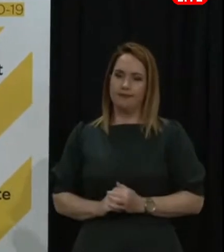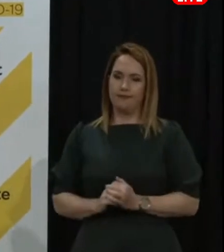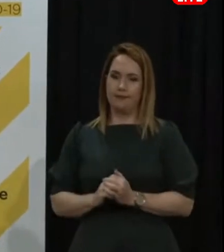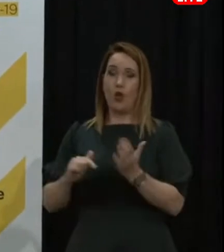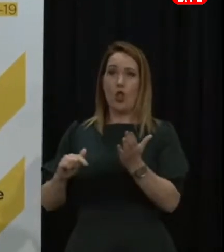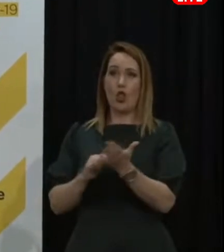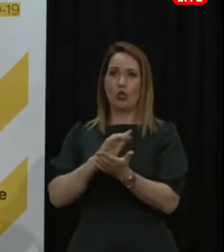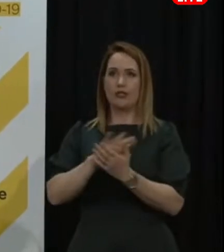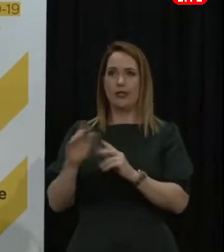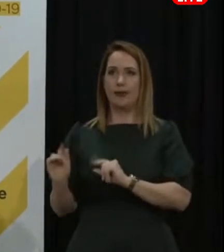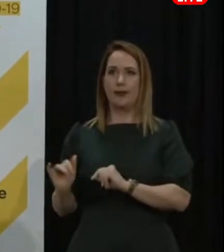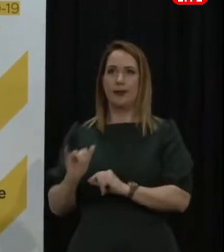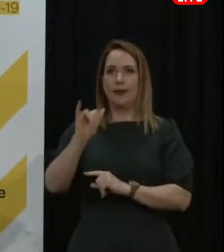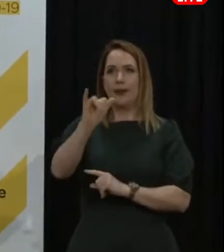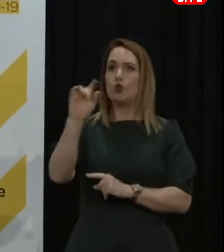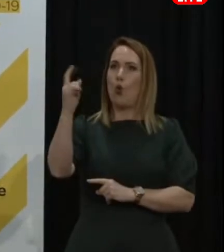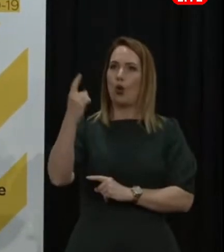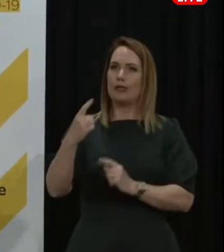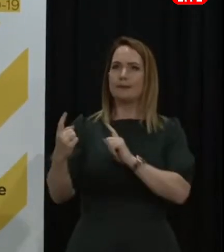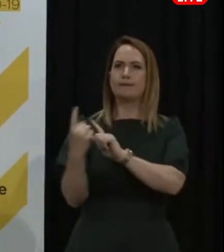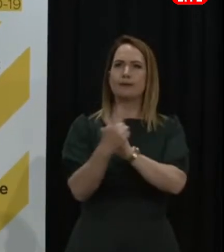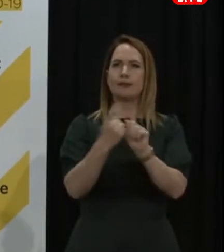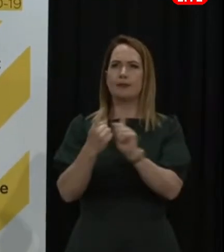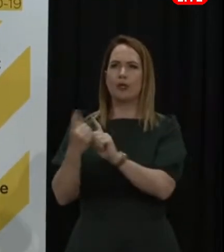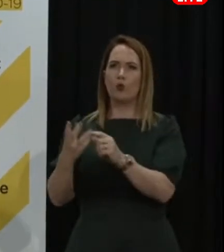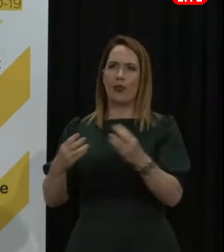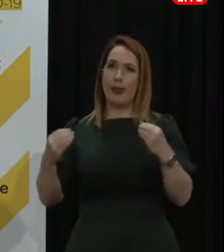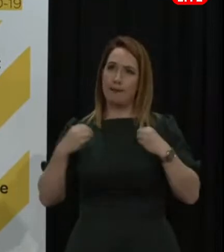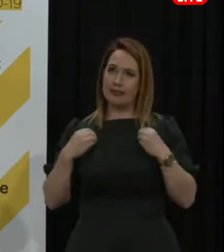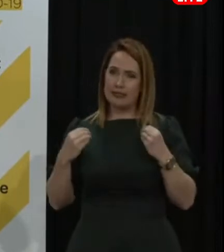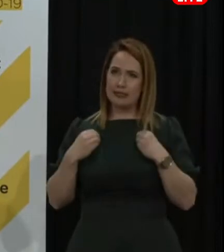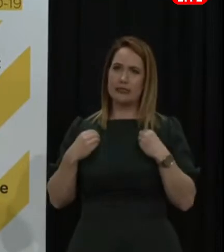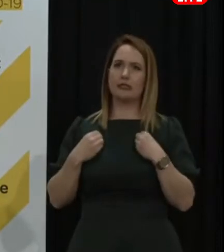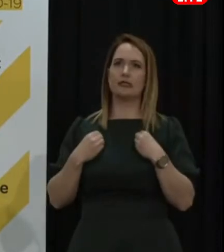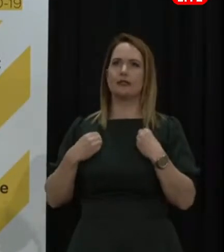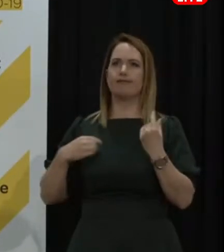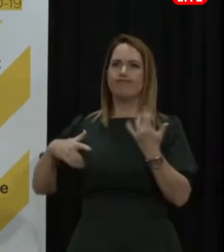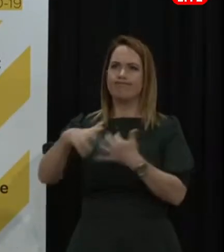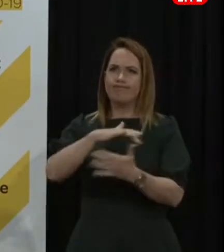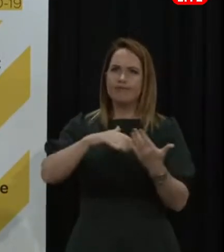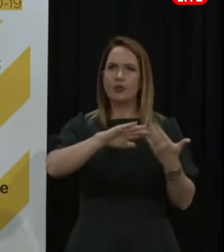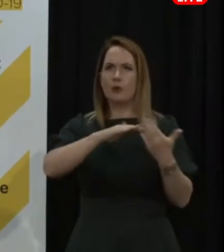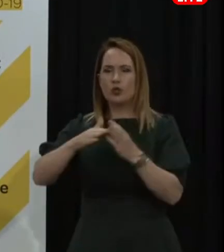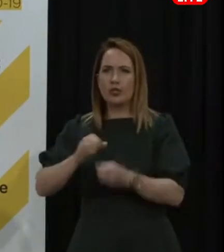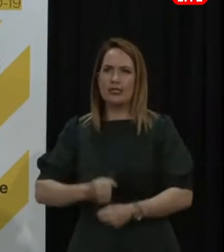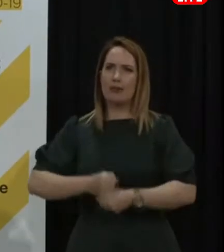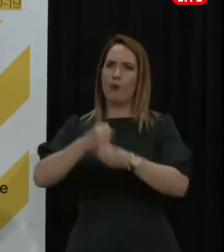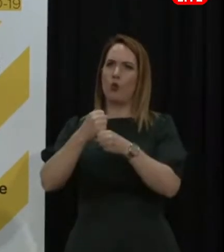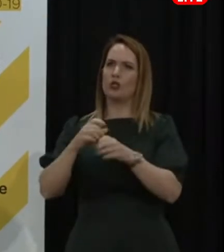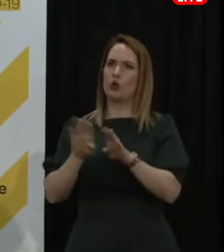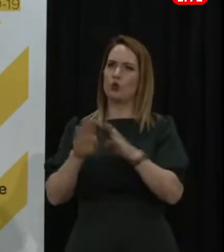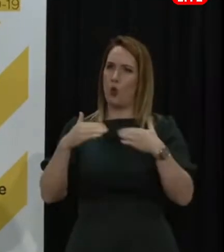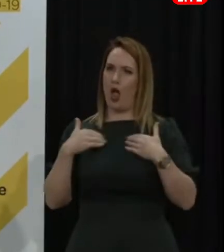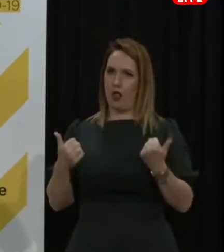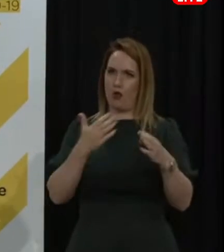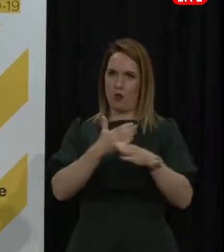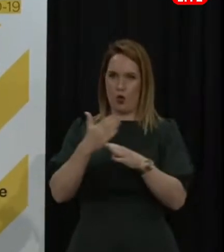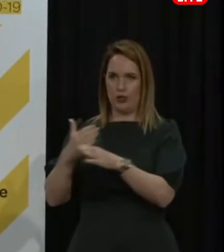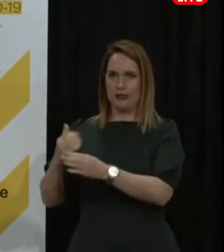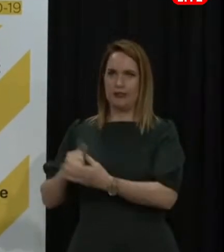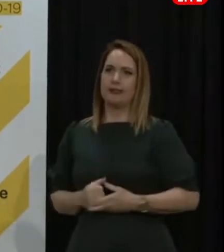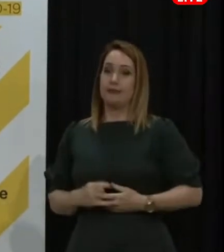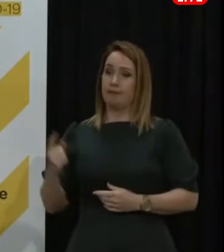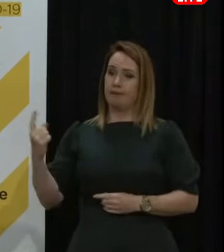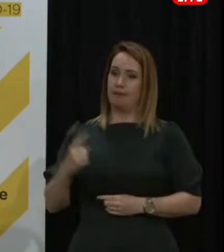on Thursday to meet with business leaders and health and social support service providers. We'll be back in the capital on Friday and then through the